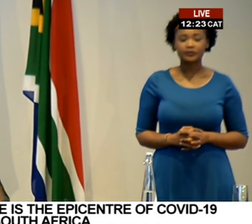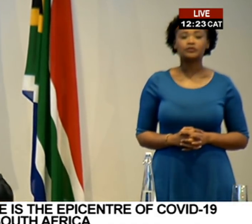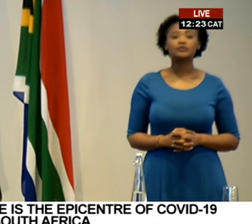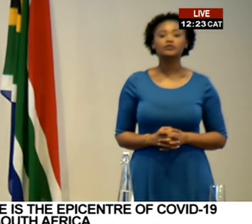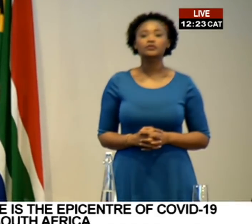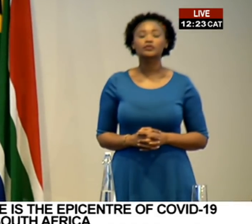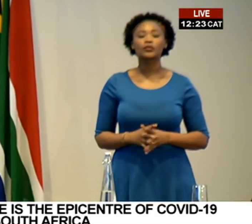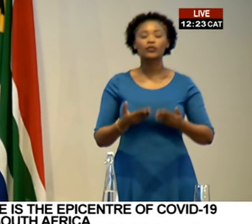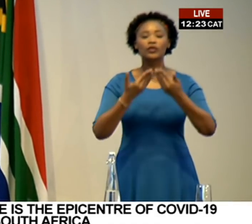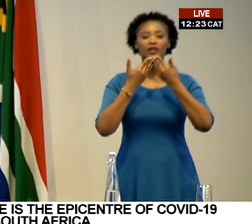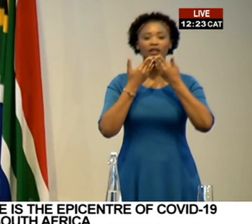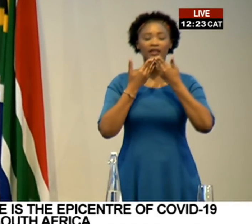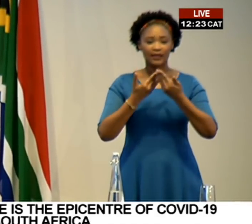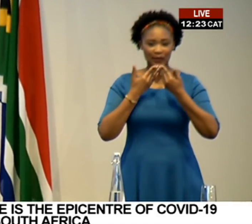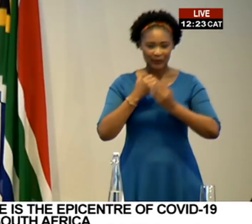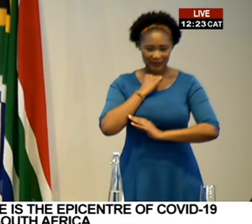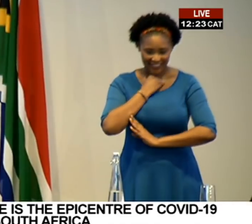Thank you.